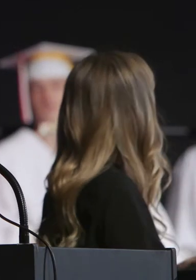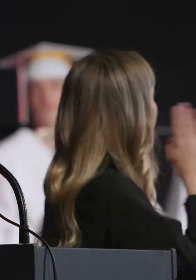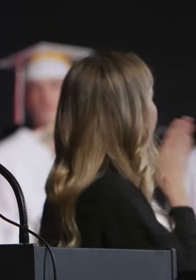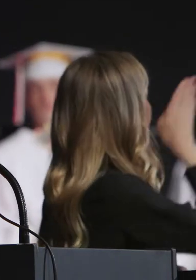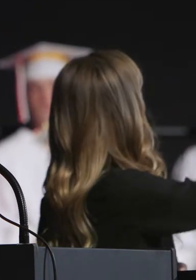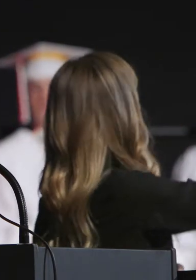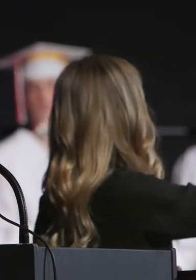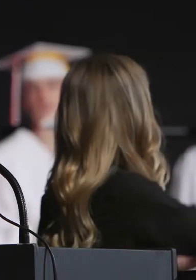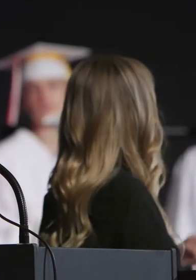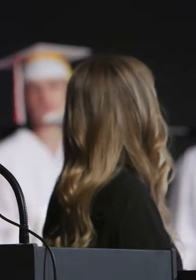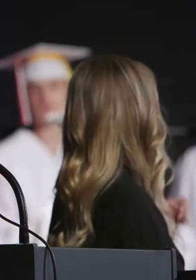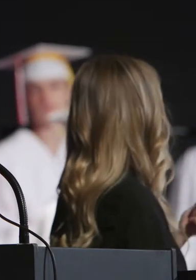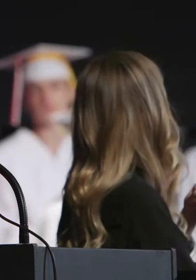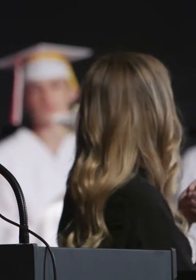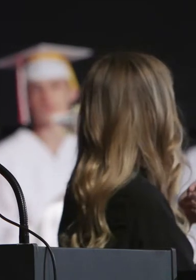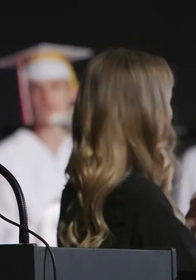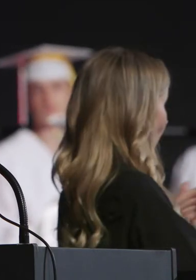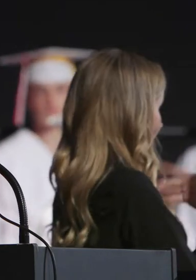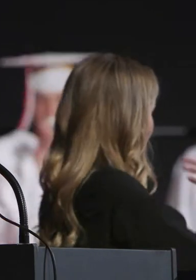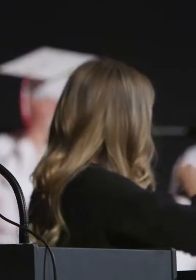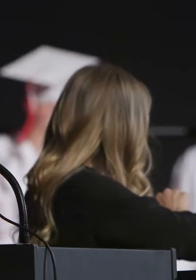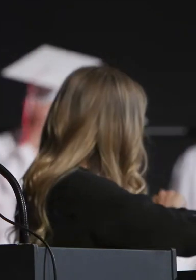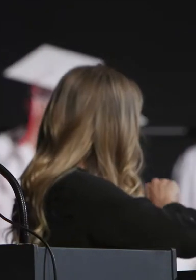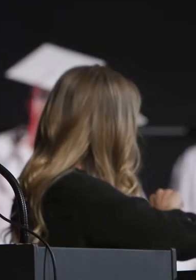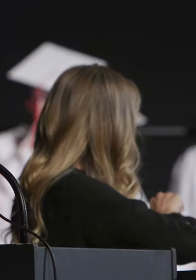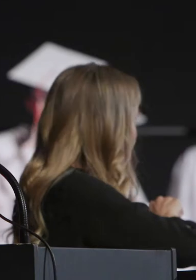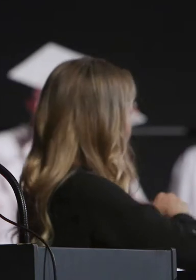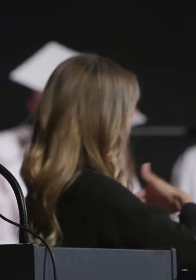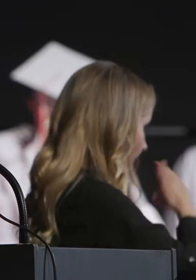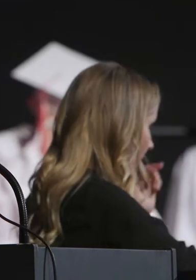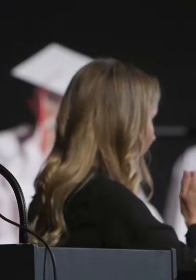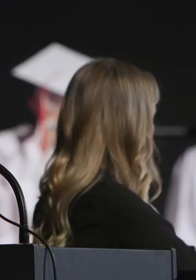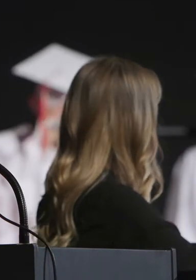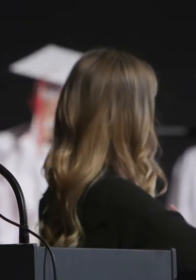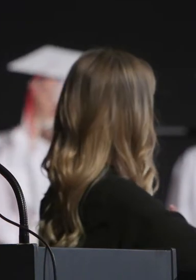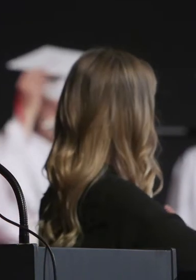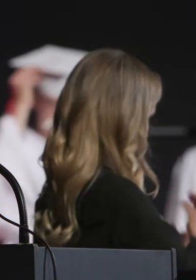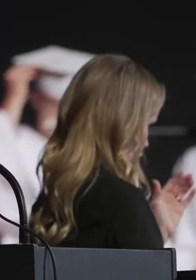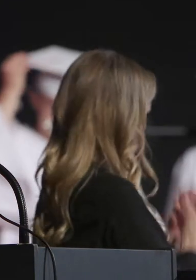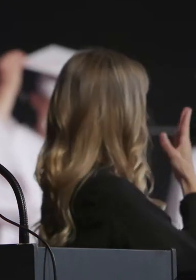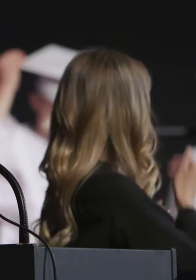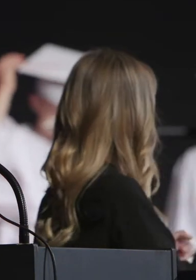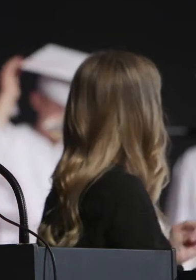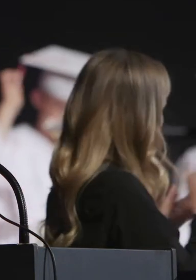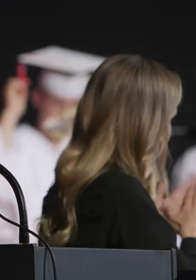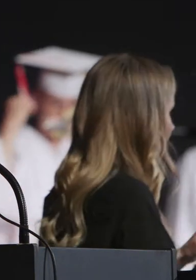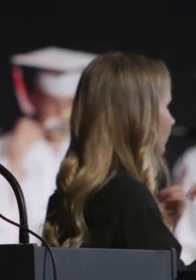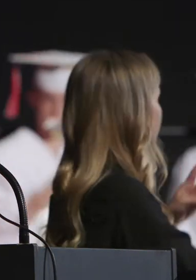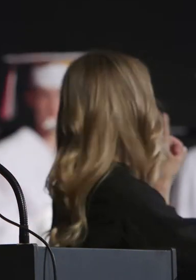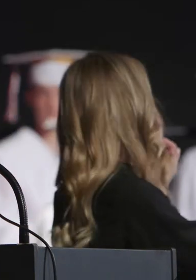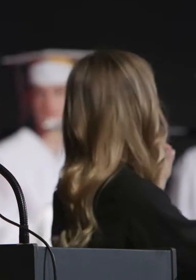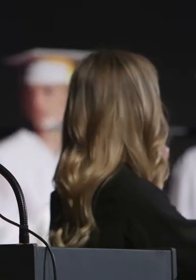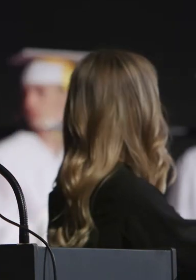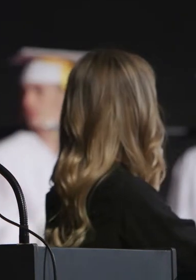have been confronted with tasks and given objectives designed to enrich us, to build our confidence, to grow as individuals, and to achieve success. The